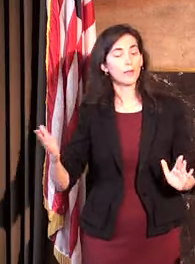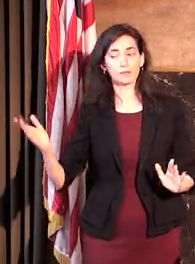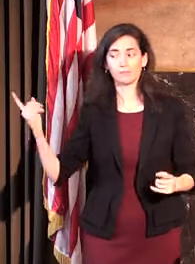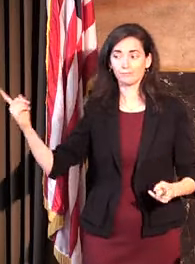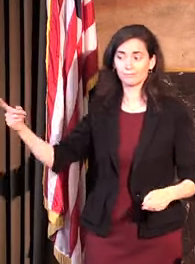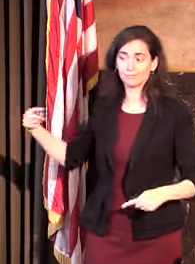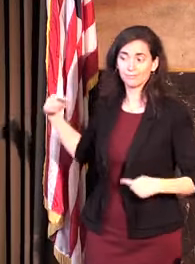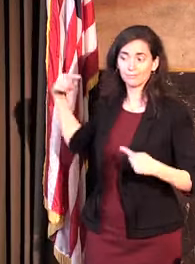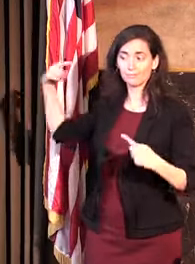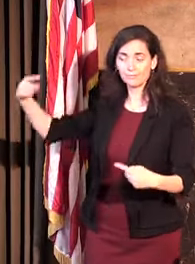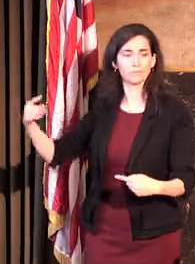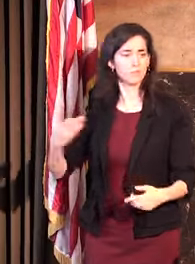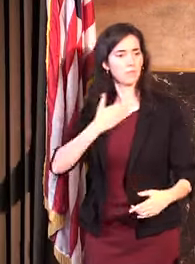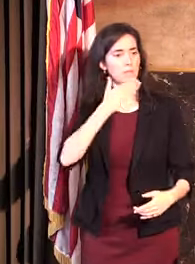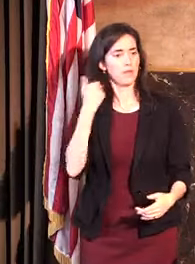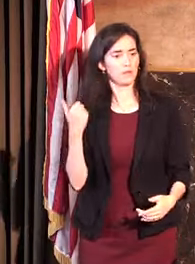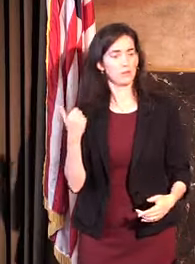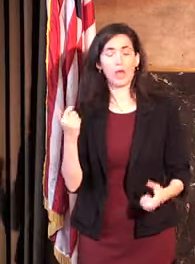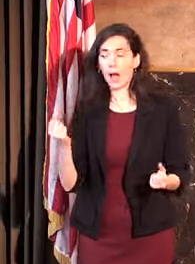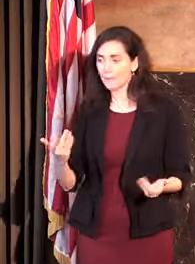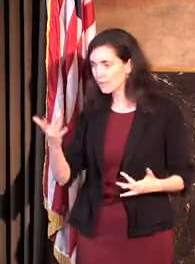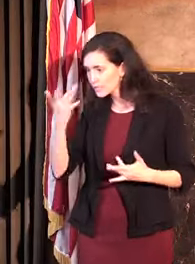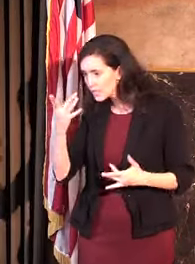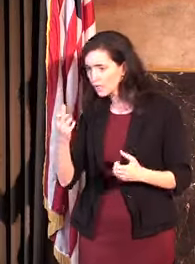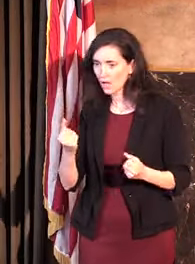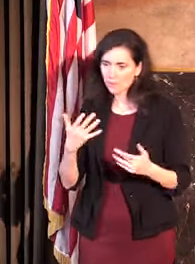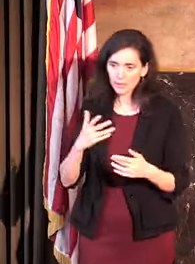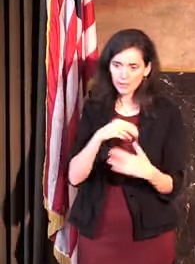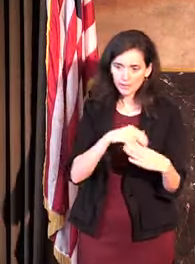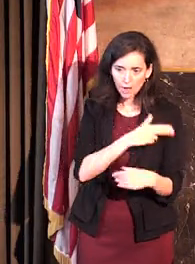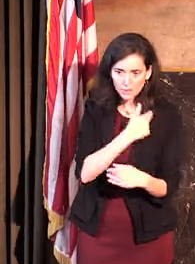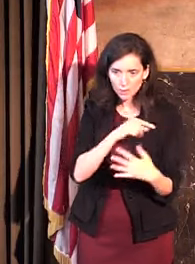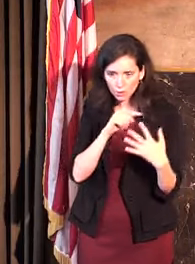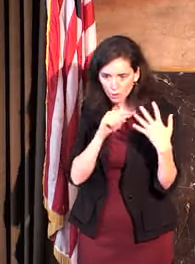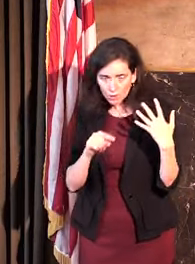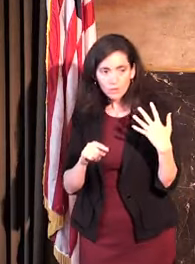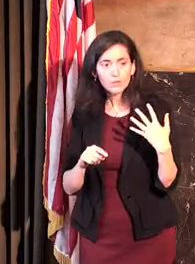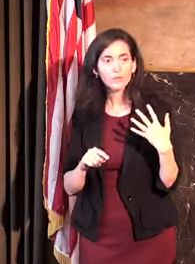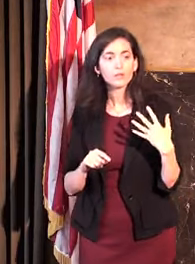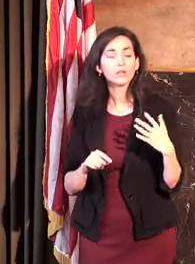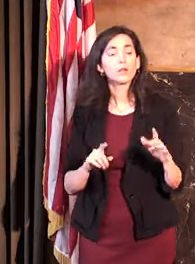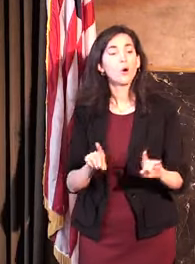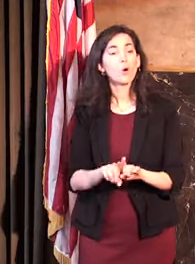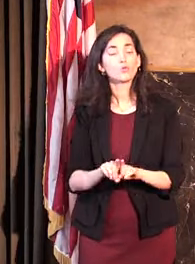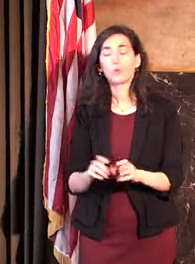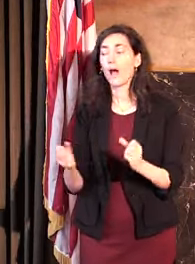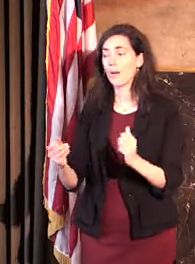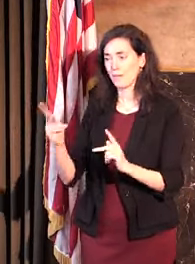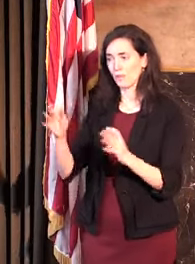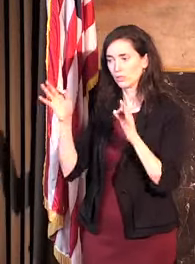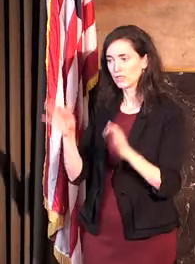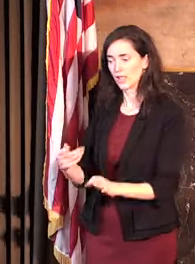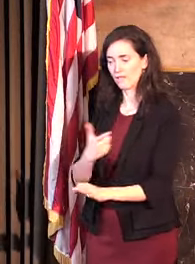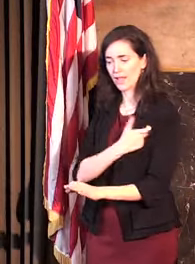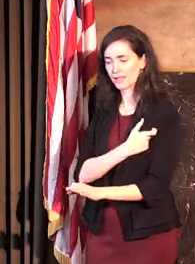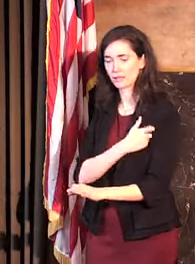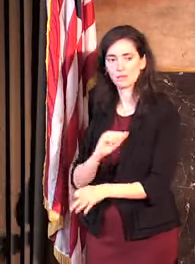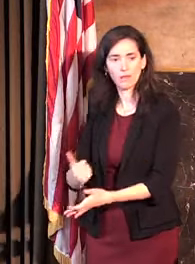been, not just in the current baseline numbers, but the percentage of people who have chosen to be